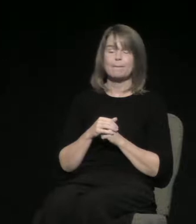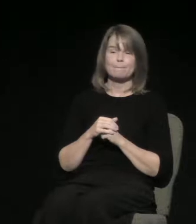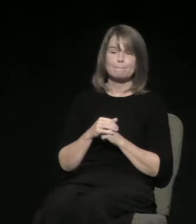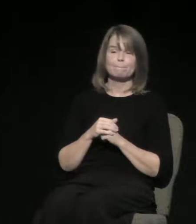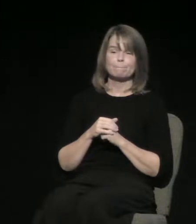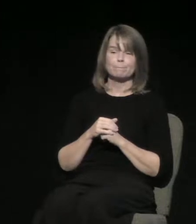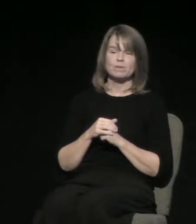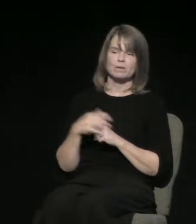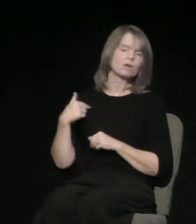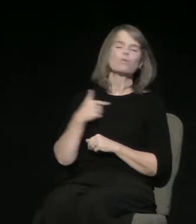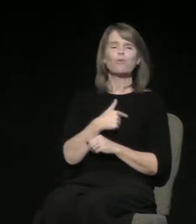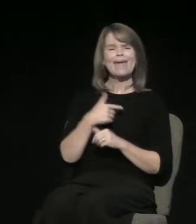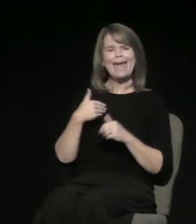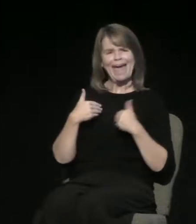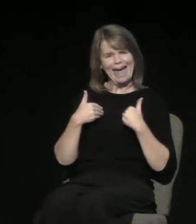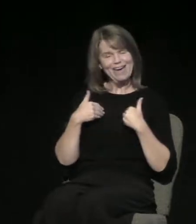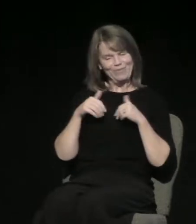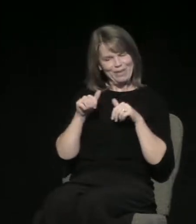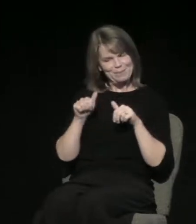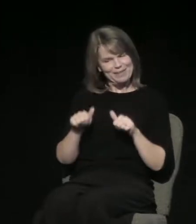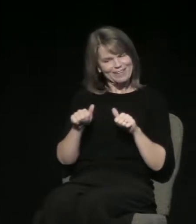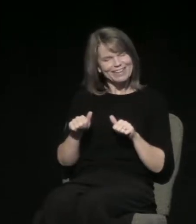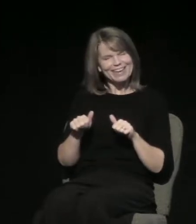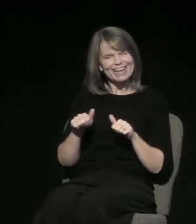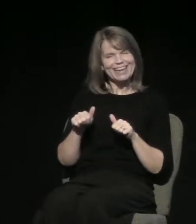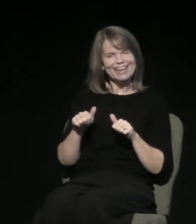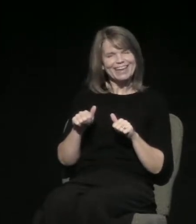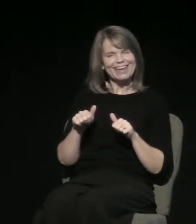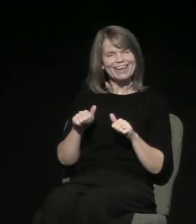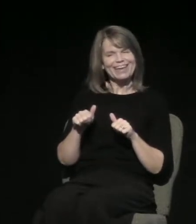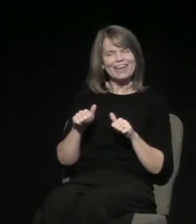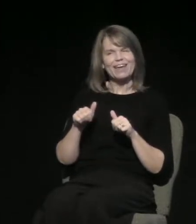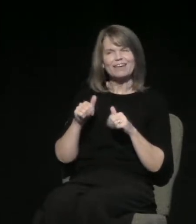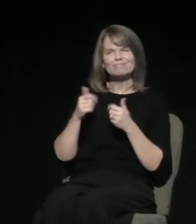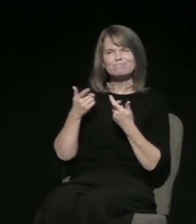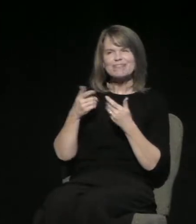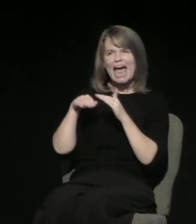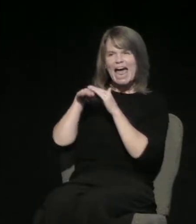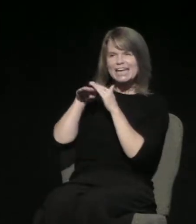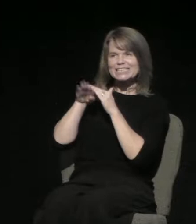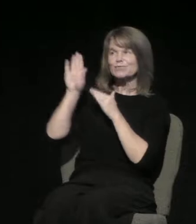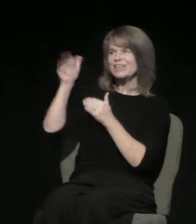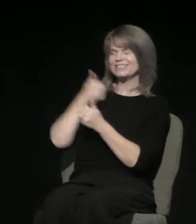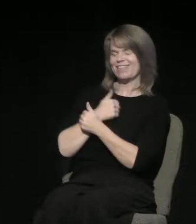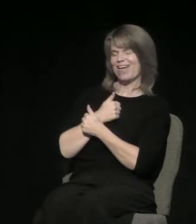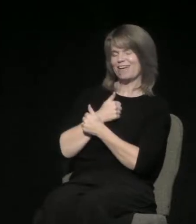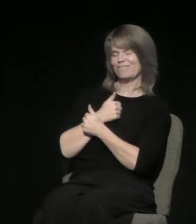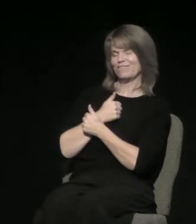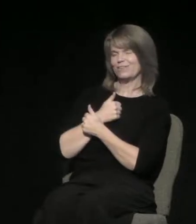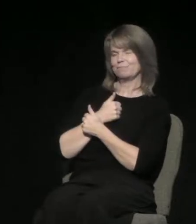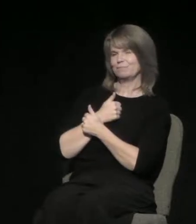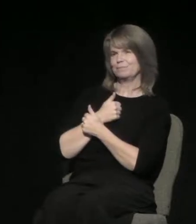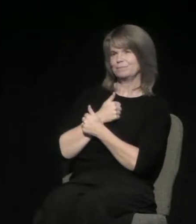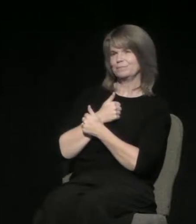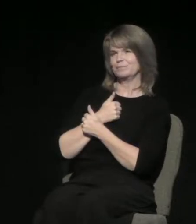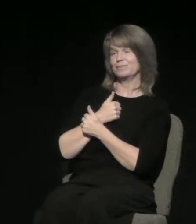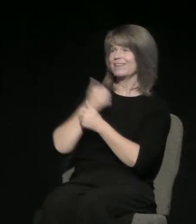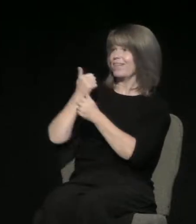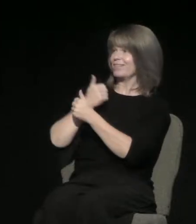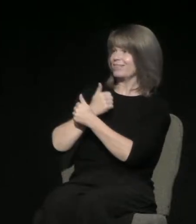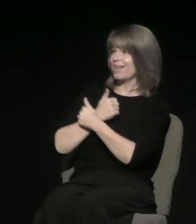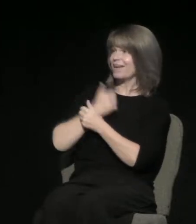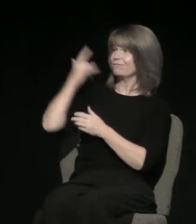And We Have The Capacity To Tap Into It Because That's The Way He Wants To Love Others Is Through Us